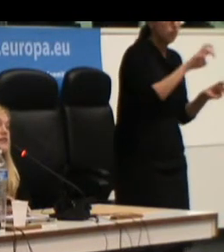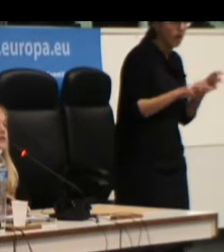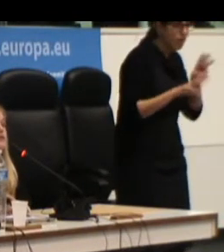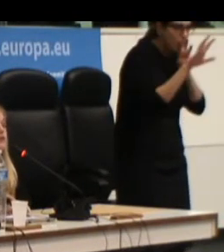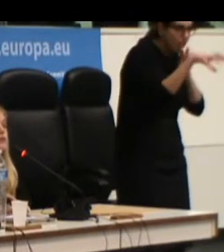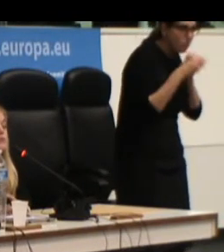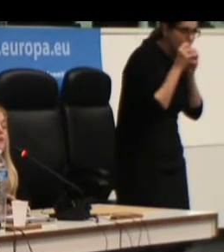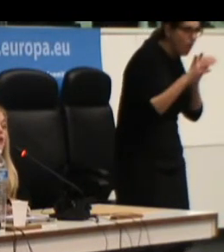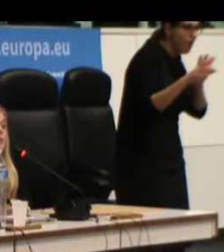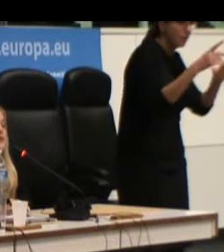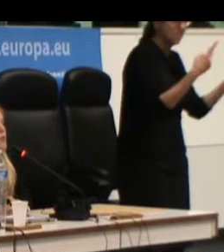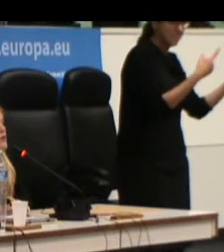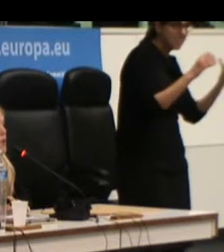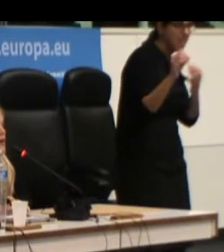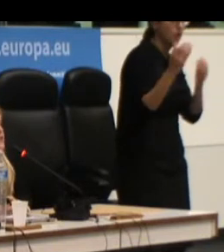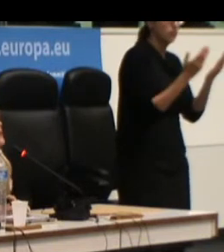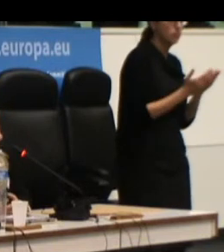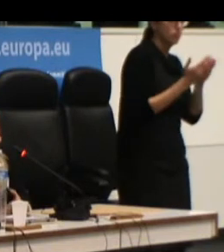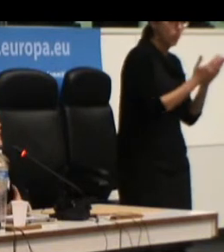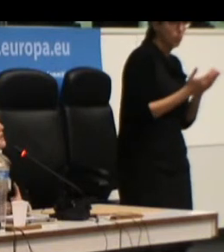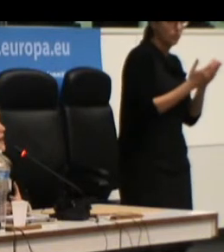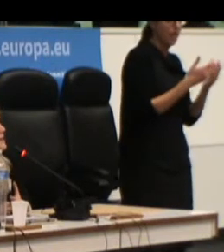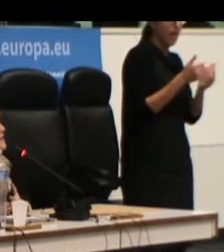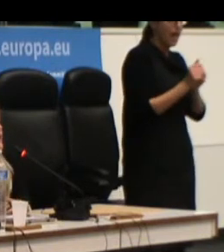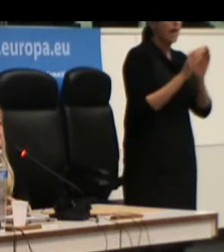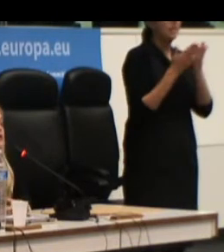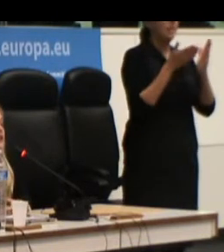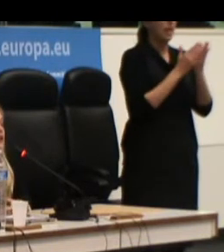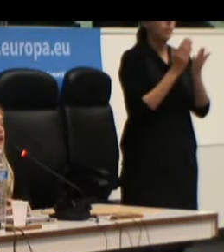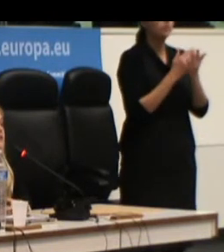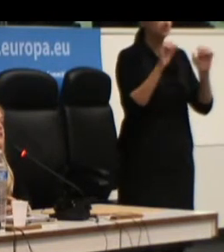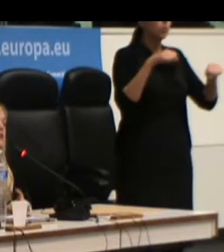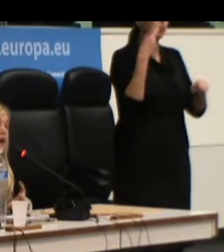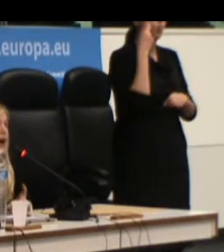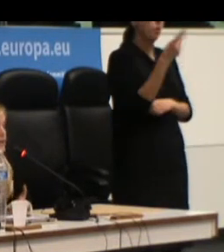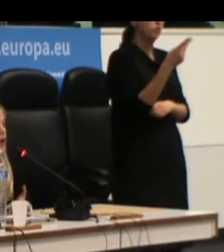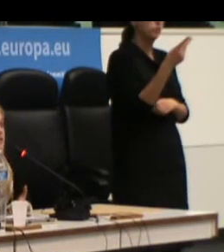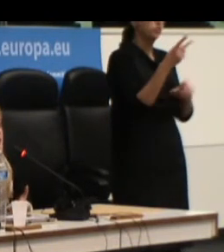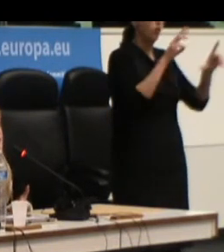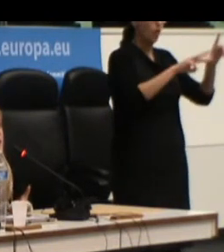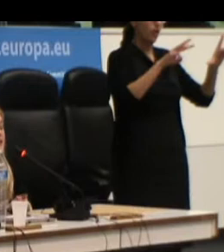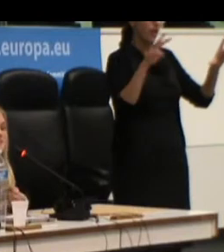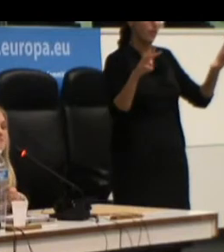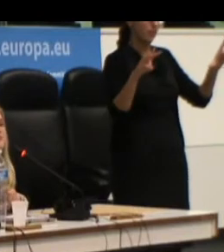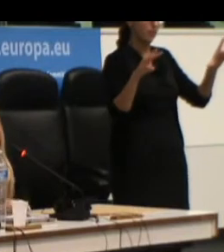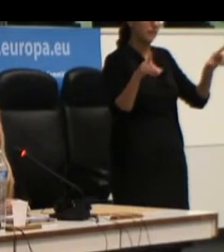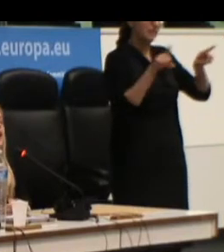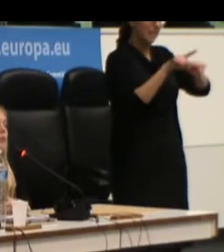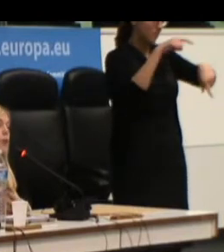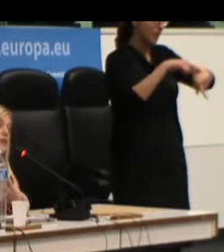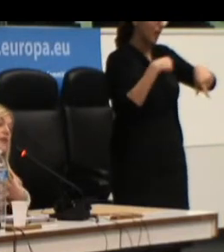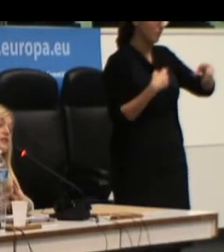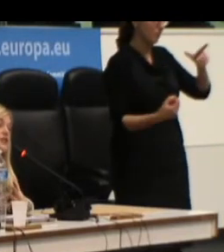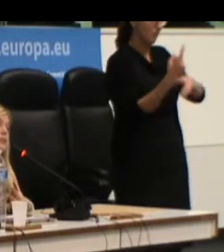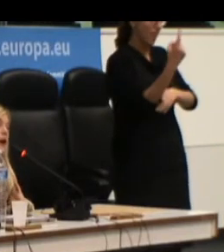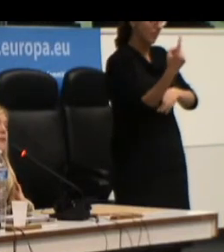over 600 schools and public libraries worldwide were able to access that and watch it online, at live as it was happening.